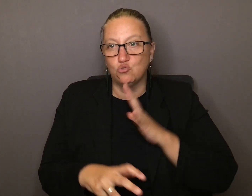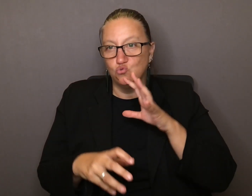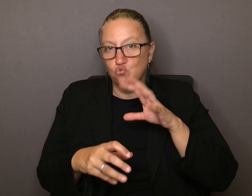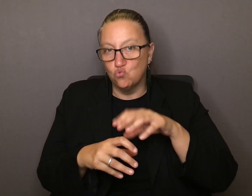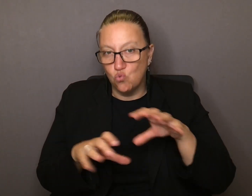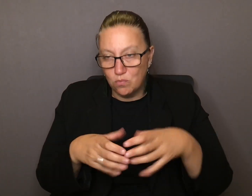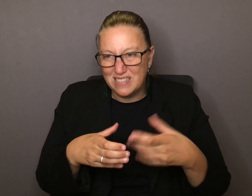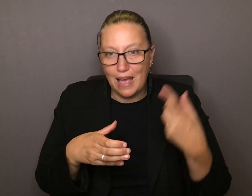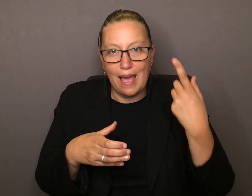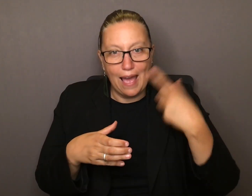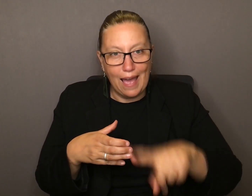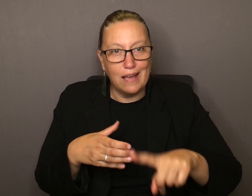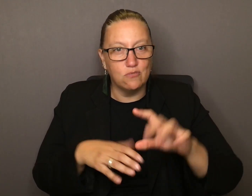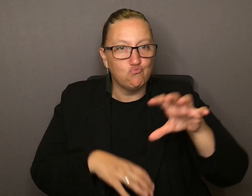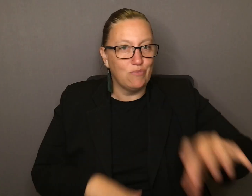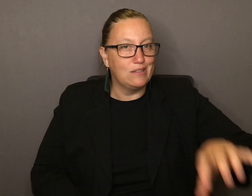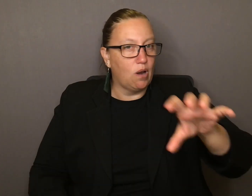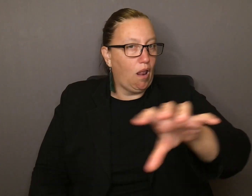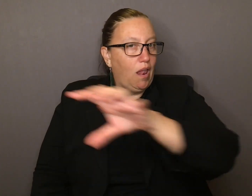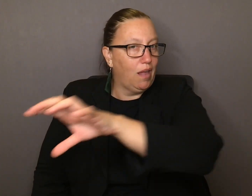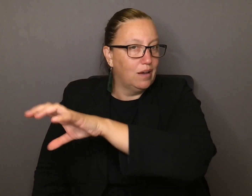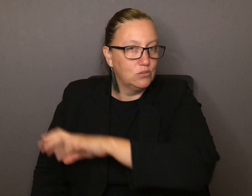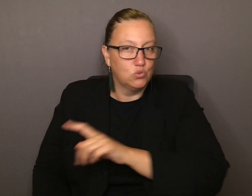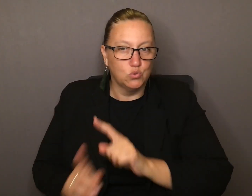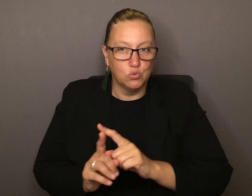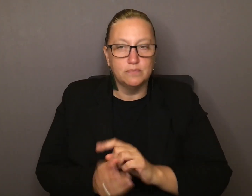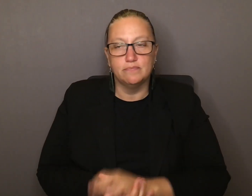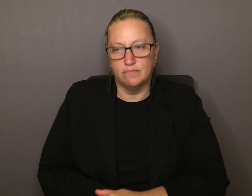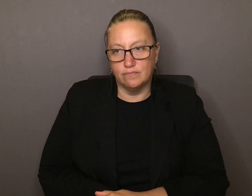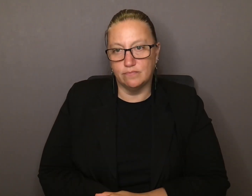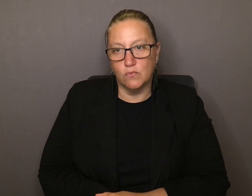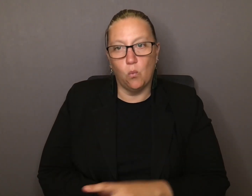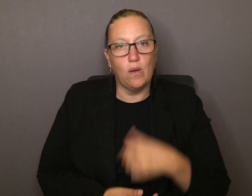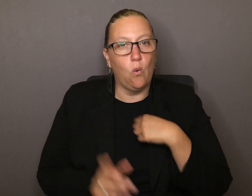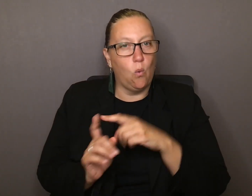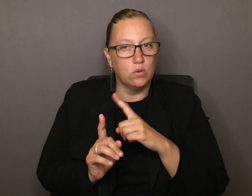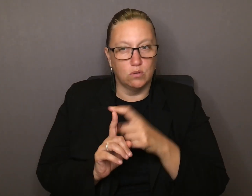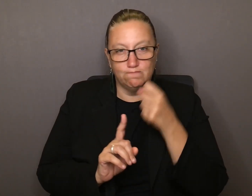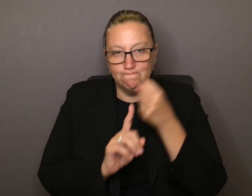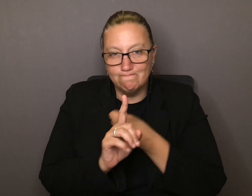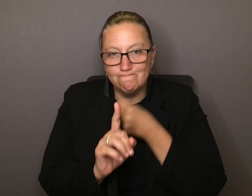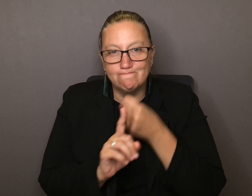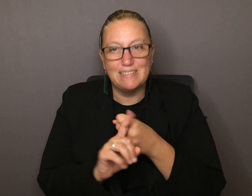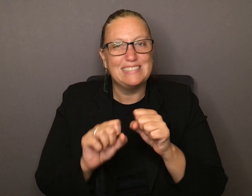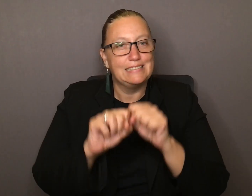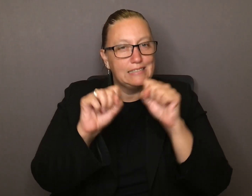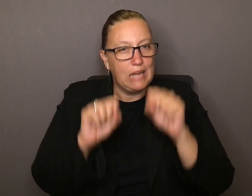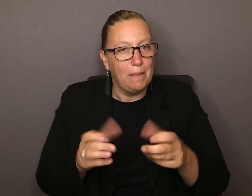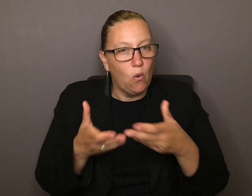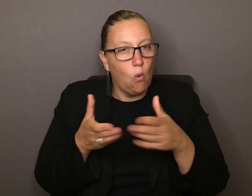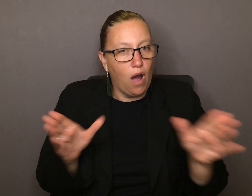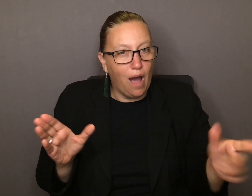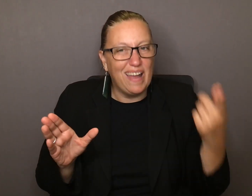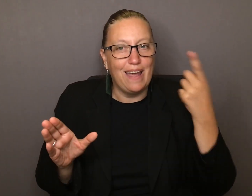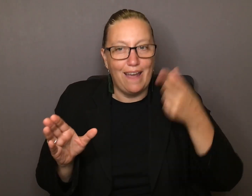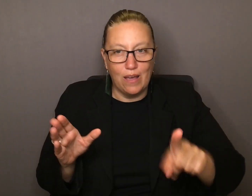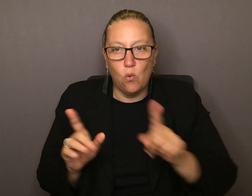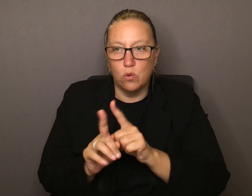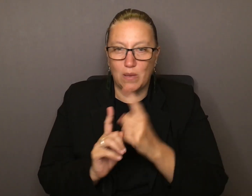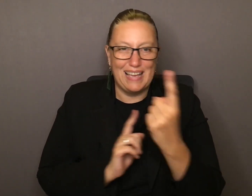nationally. And then a major part of our work is systemic and individual advocacy. So we advocate through